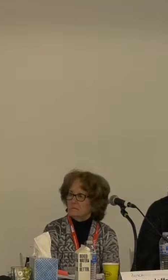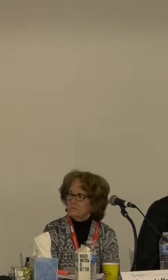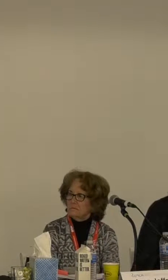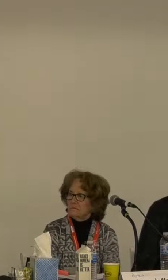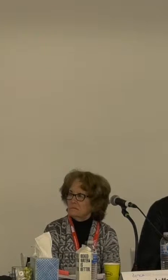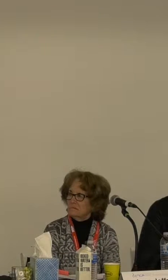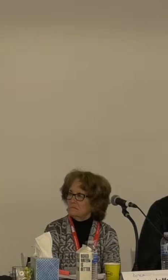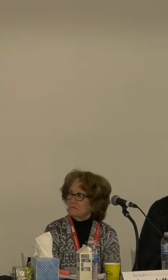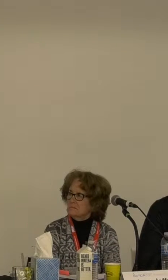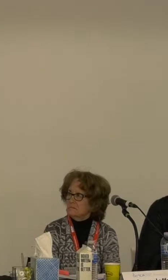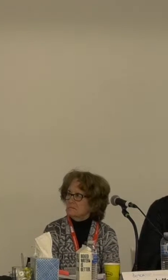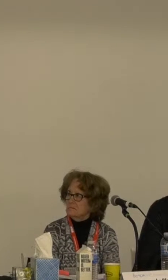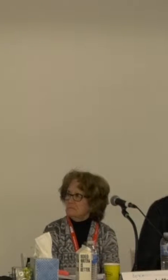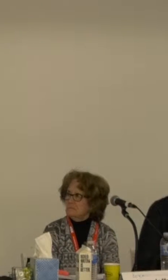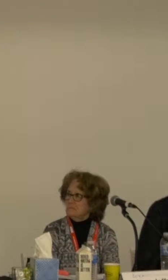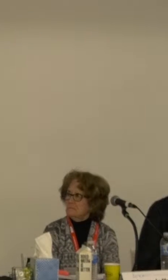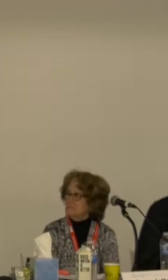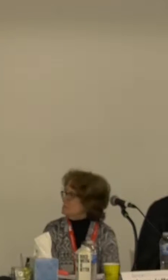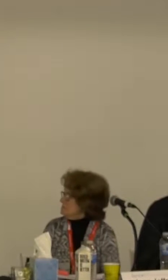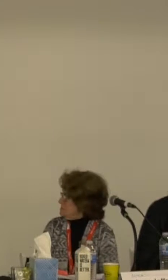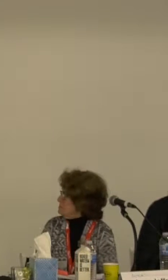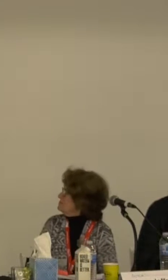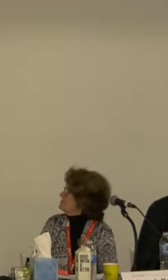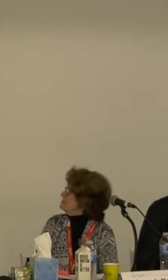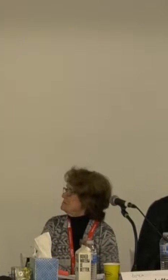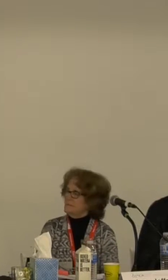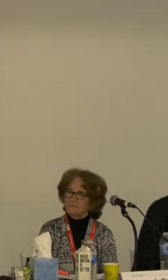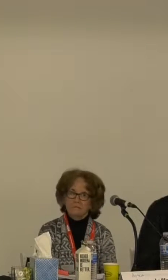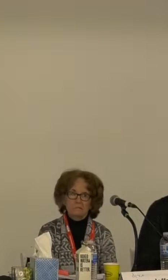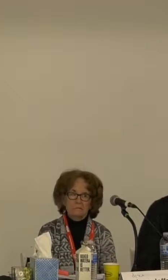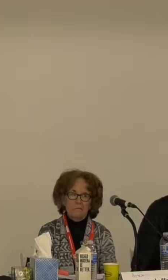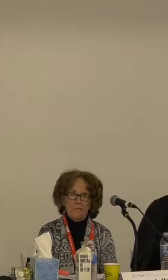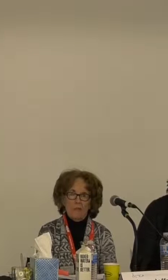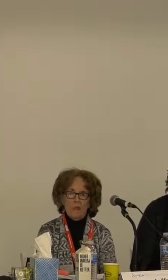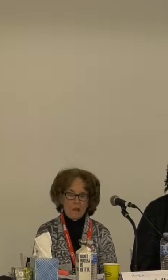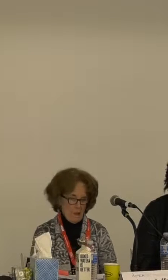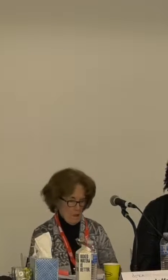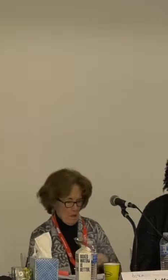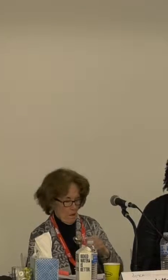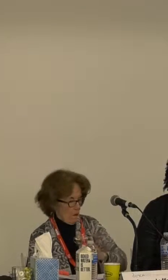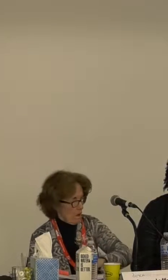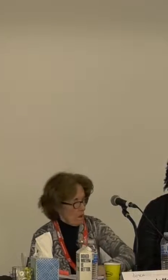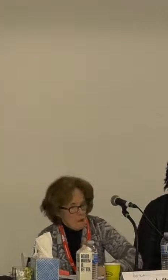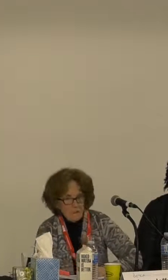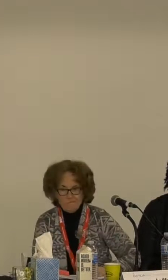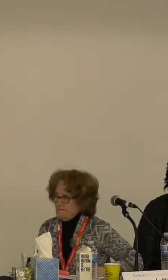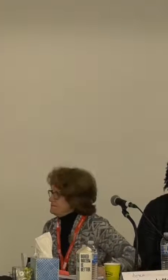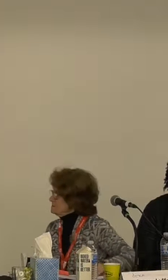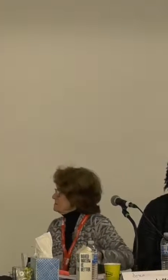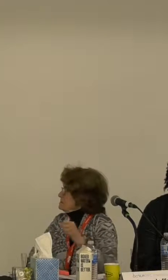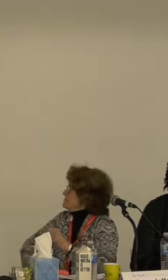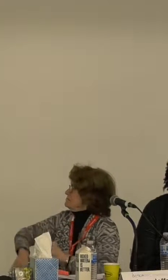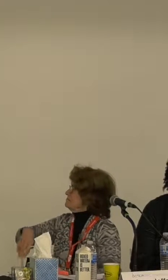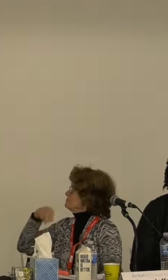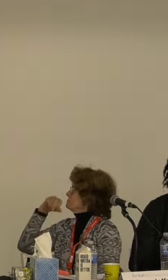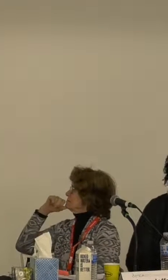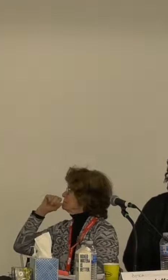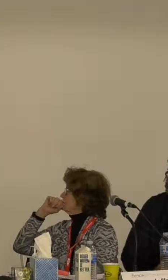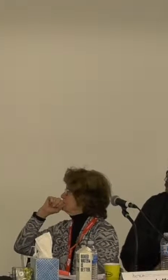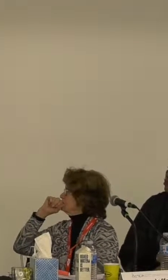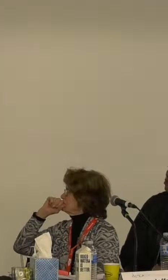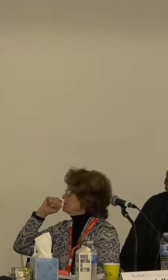regarding their information about their identity-related categories. The State of NYC Dance and